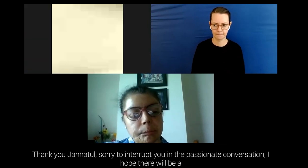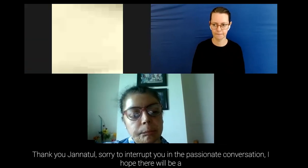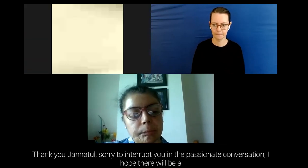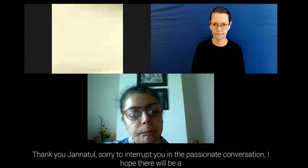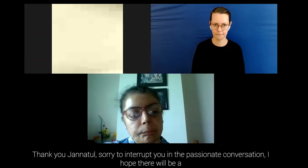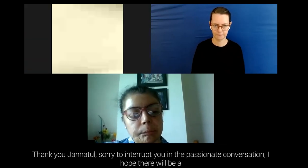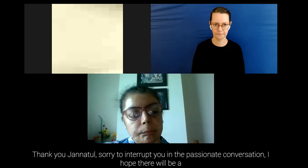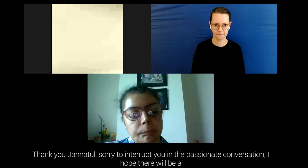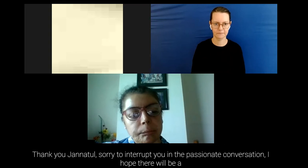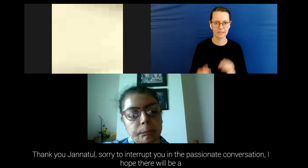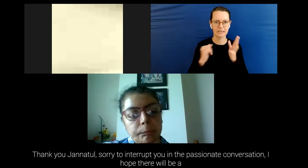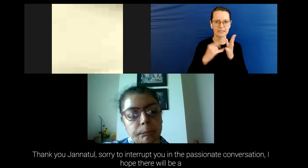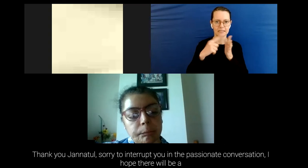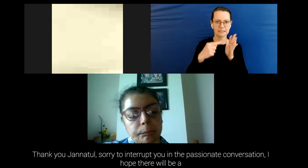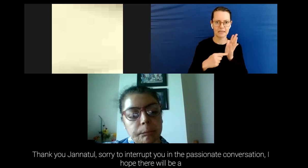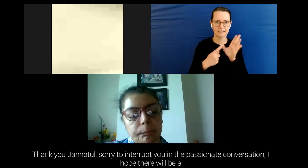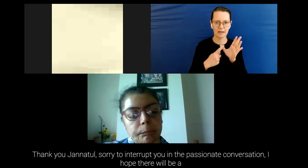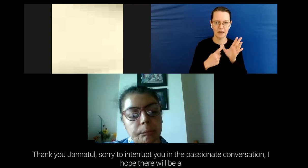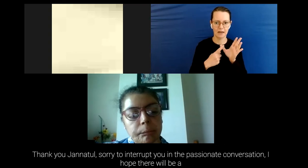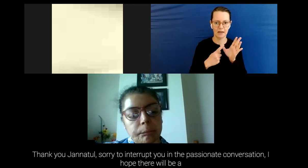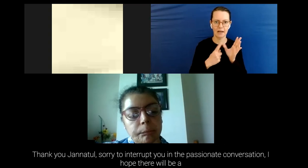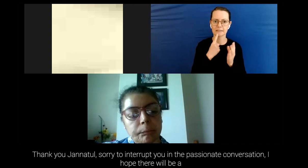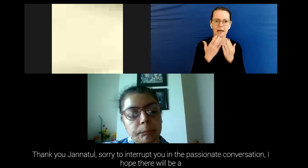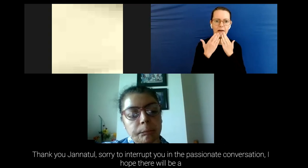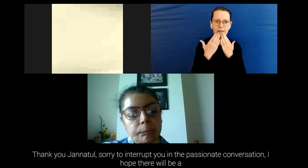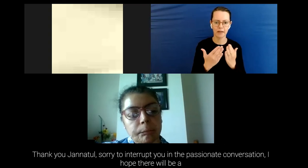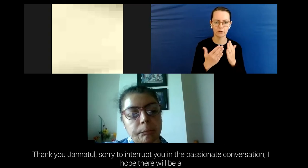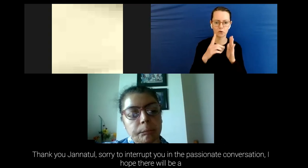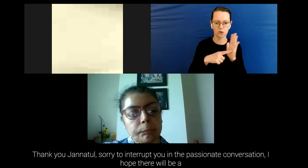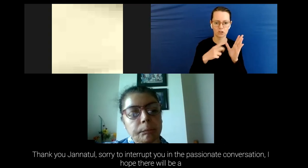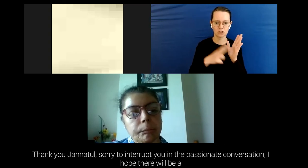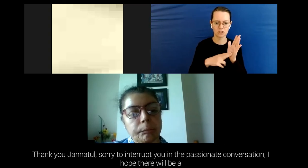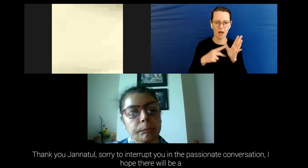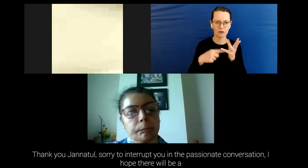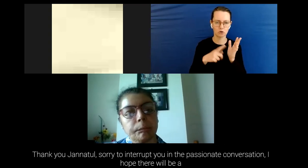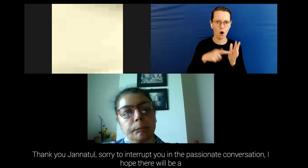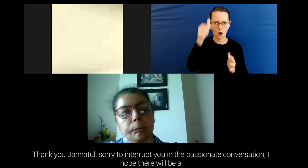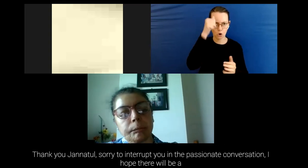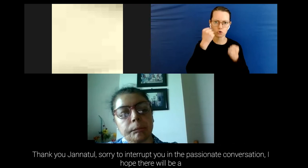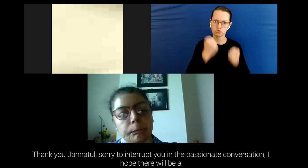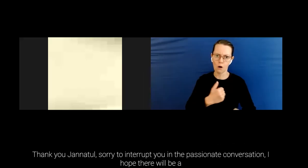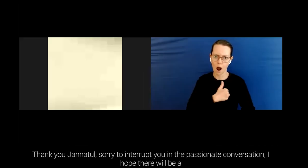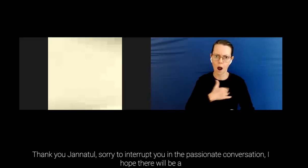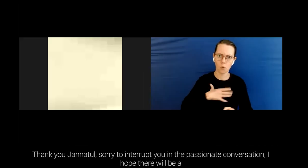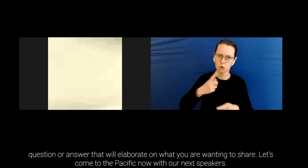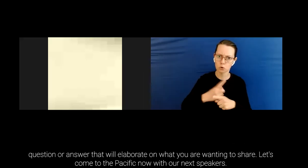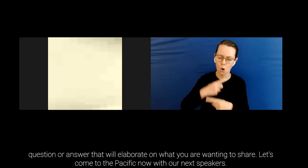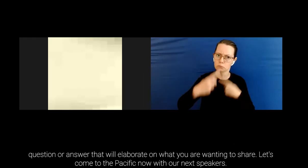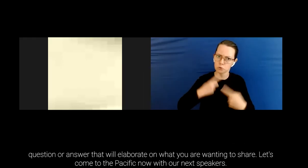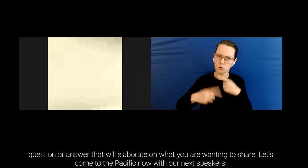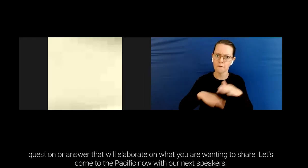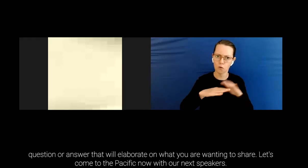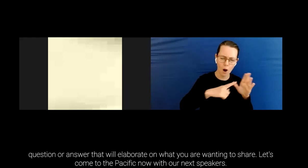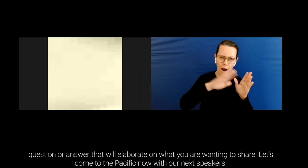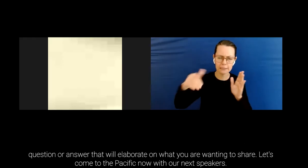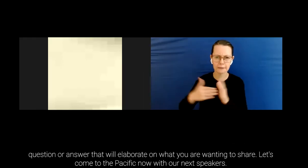Thank you, Janital. Sorry for having to stop you in your tracks, your passionate presentation. I hope there'll be a question and